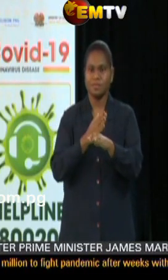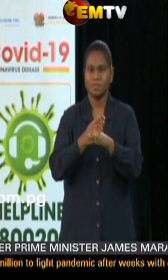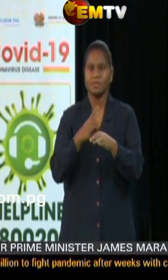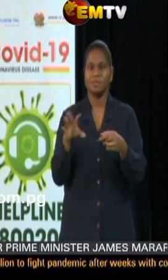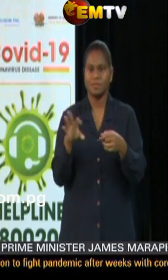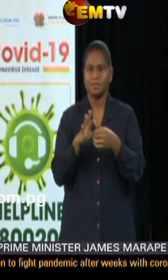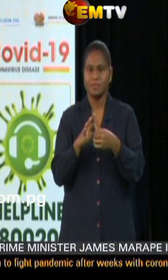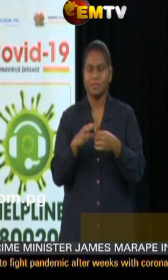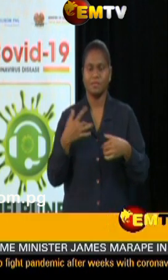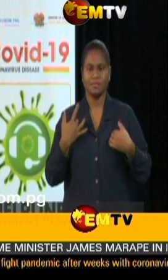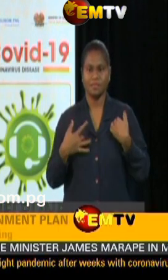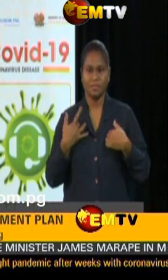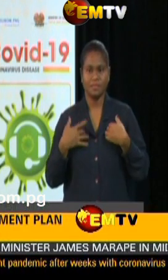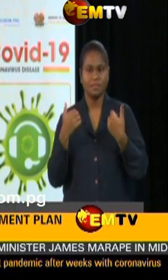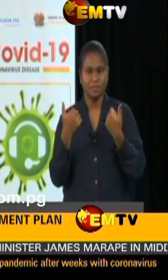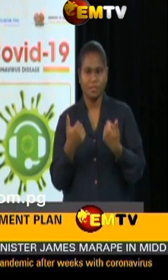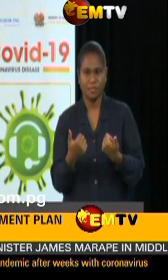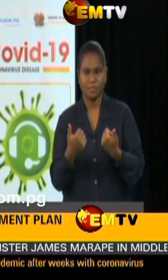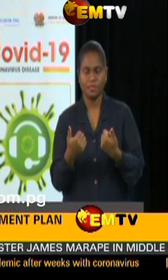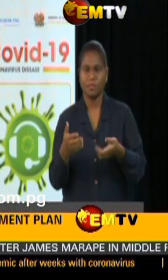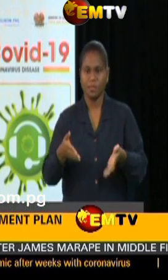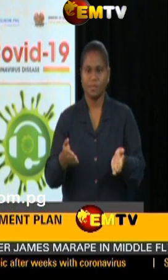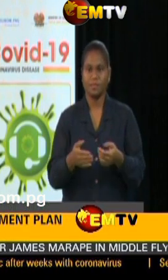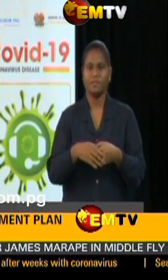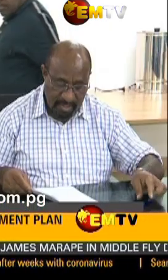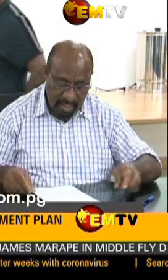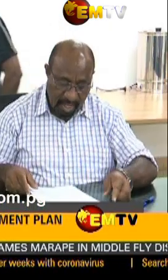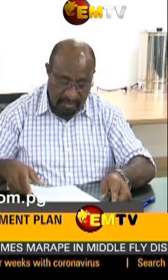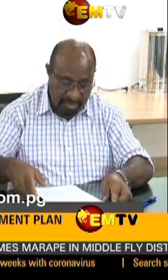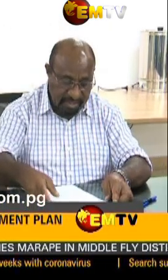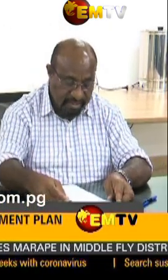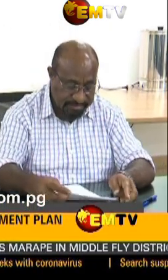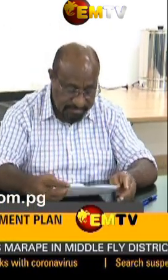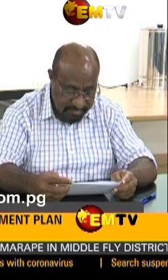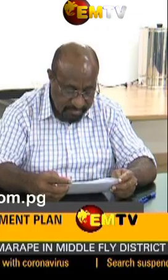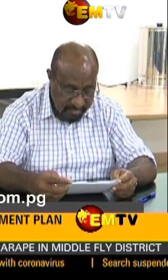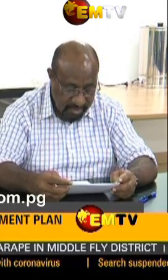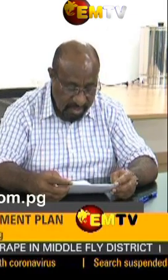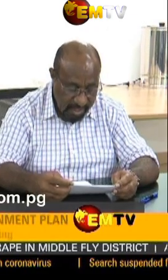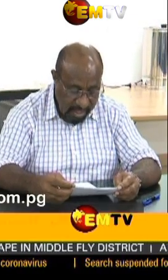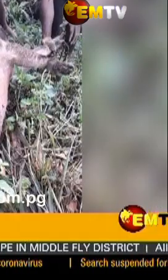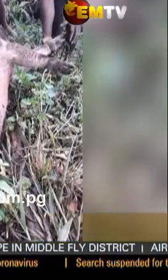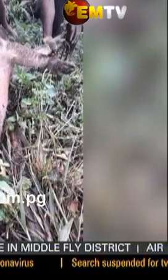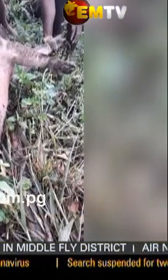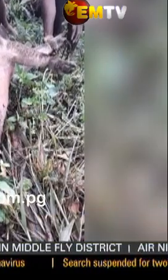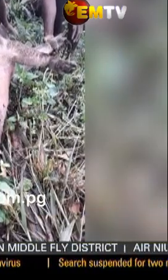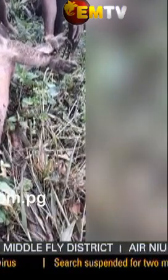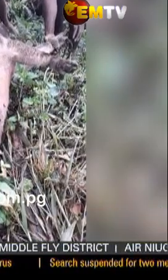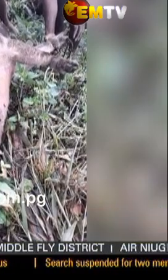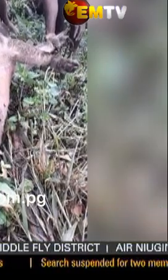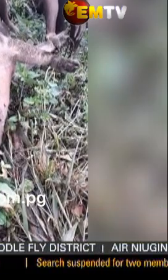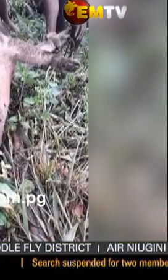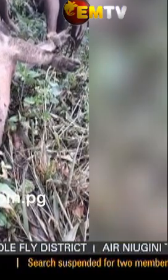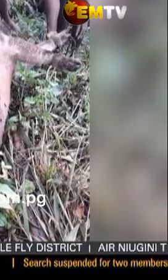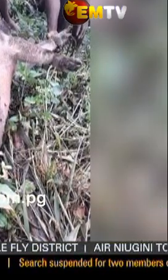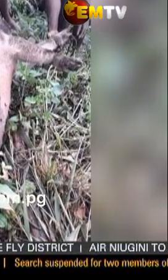While the country has taken steps to address the COVID-19 pandemic, Nakia will also be taking steps to address the African swine fever